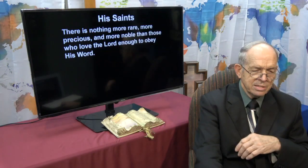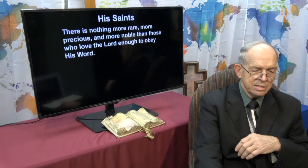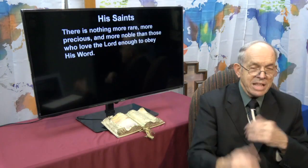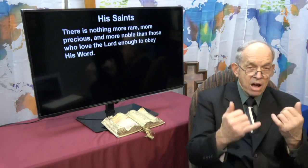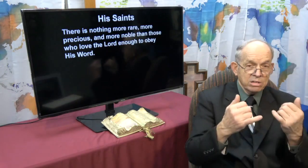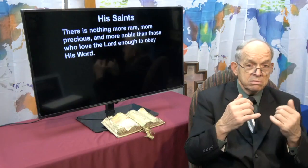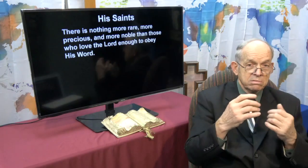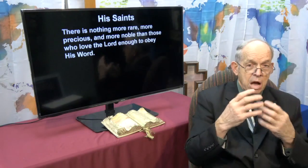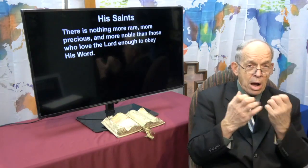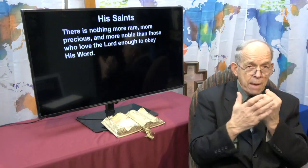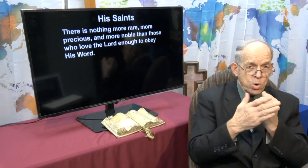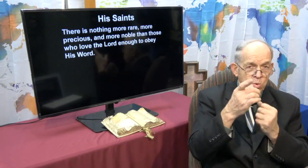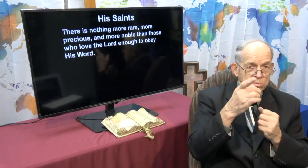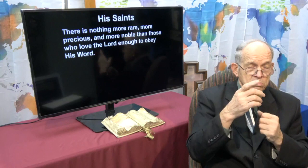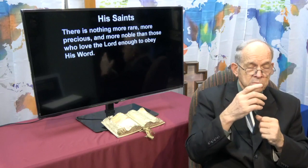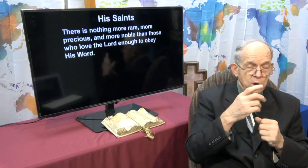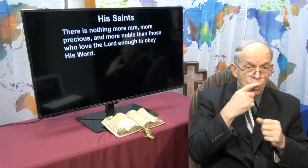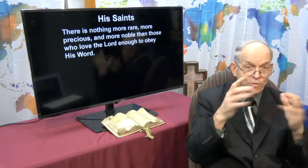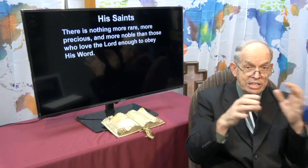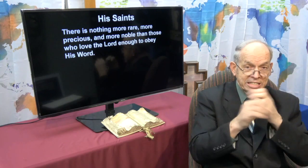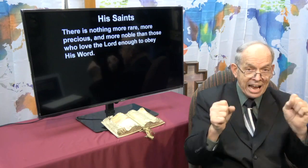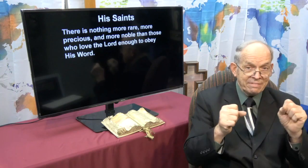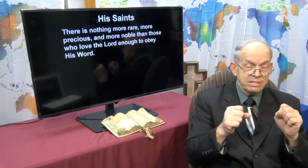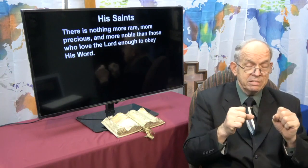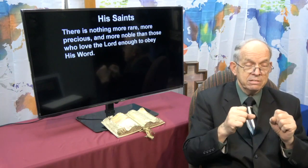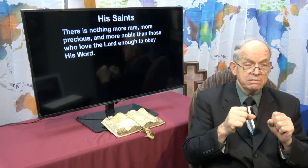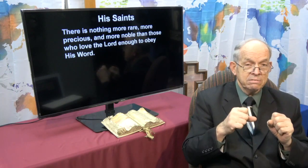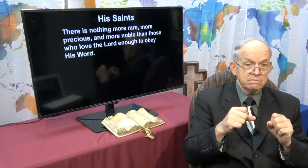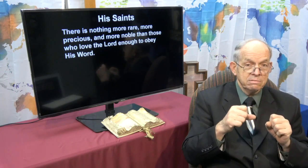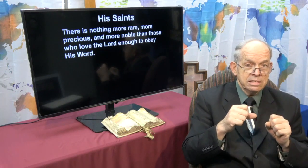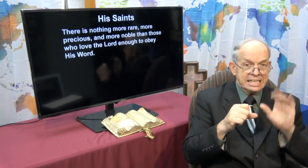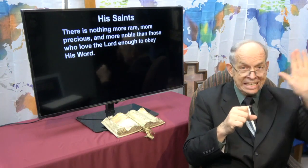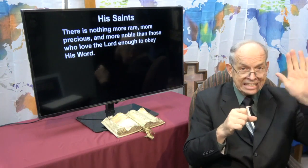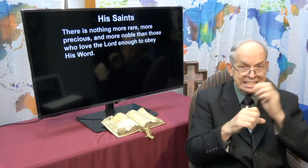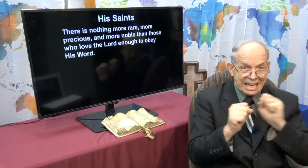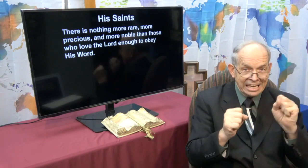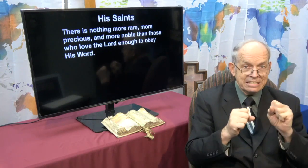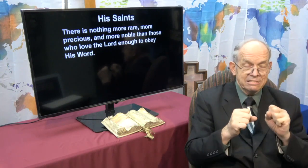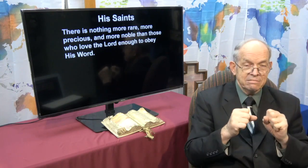righteousness. Now, I'm happy with being saved. It's saying